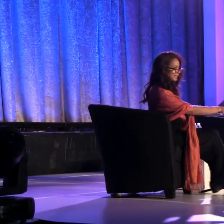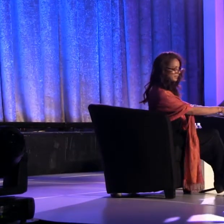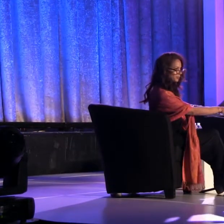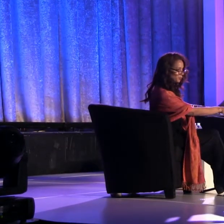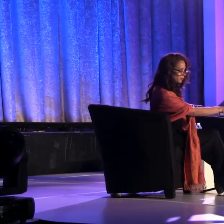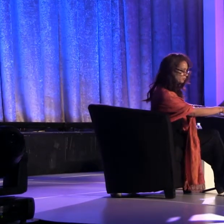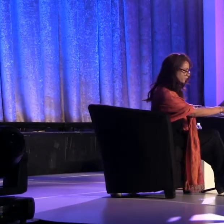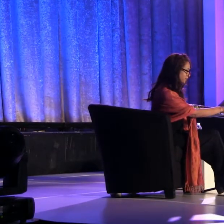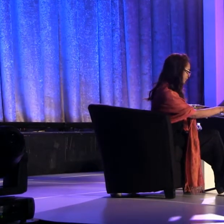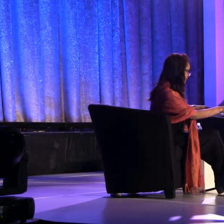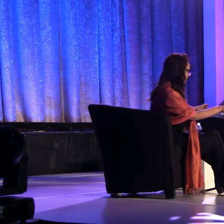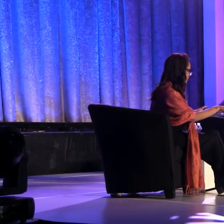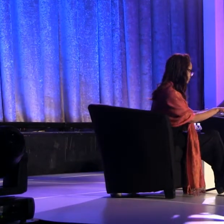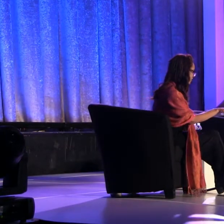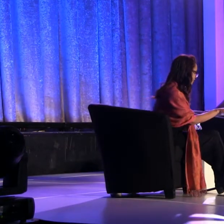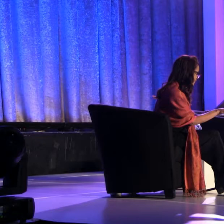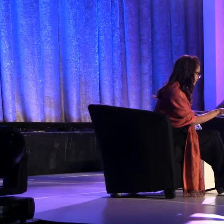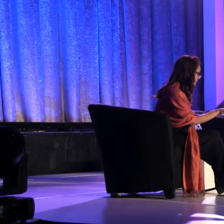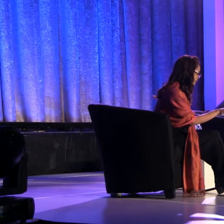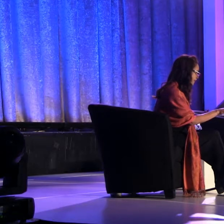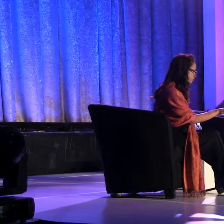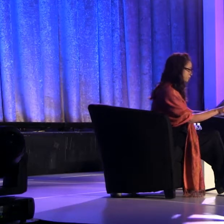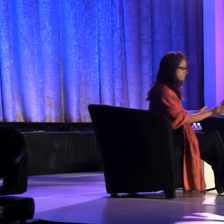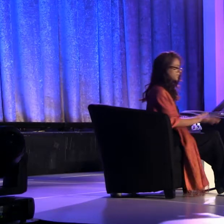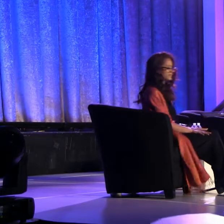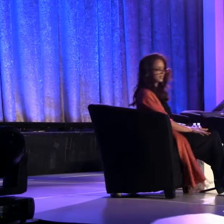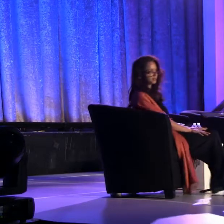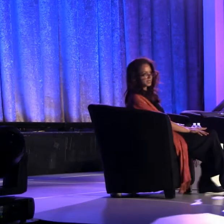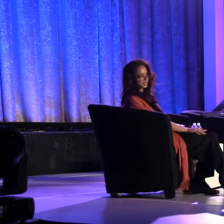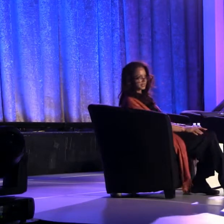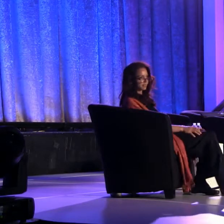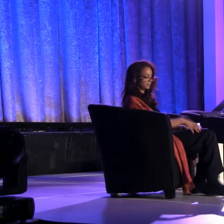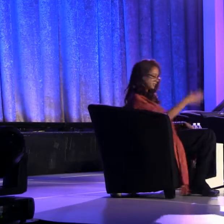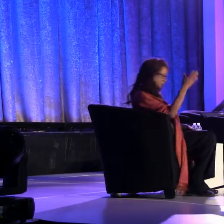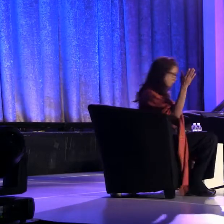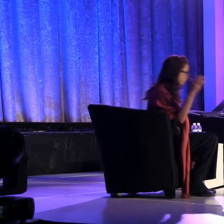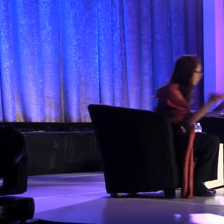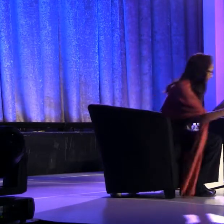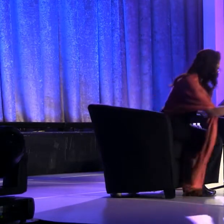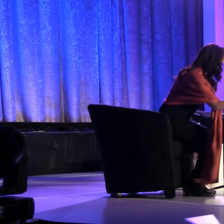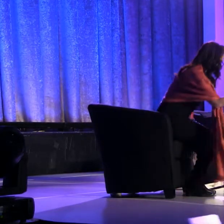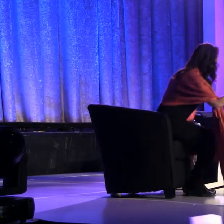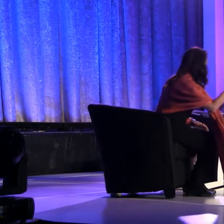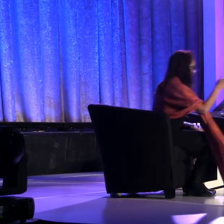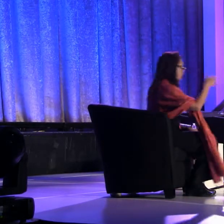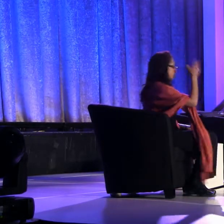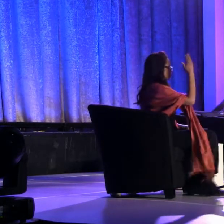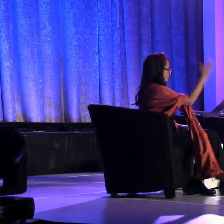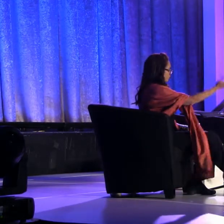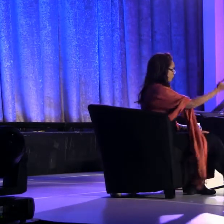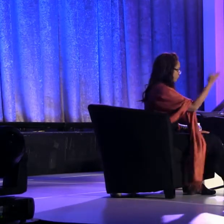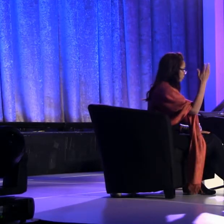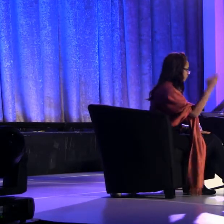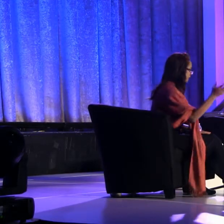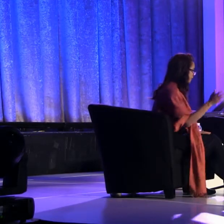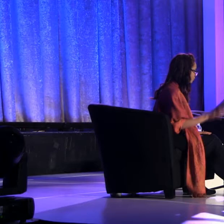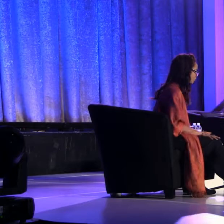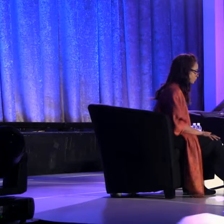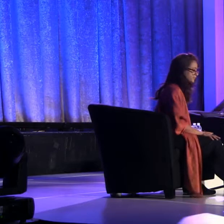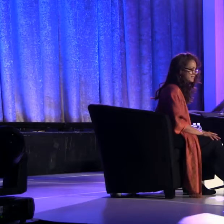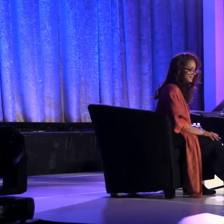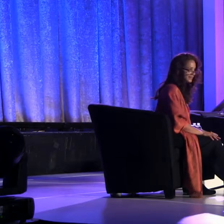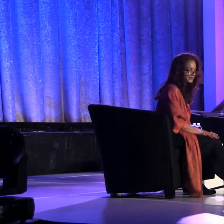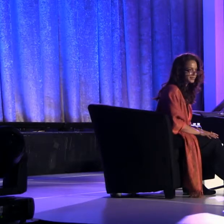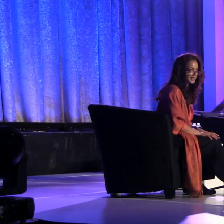imagine anything more thrilling than sharing time and space at the beginning of the year with artists, whether you perform, create,